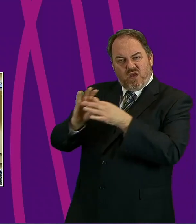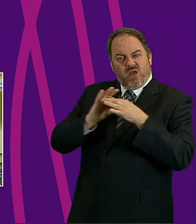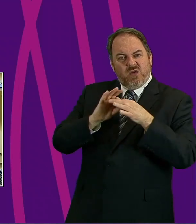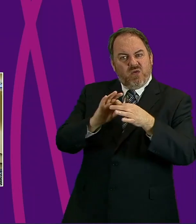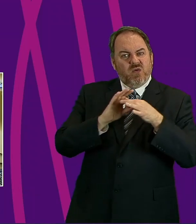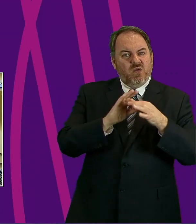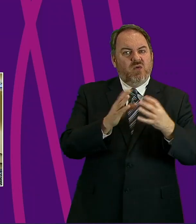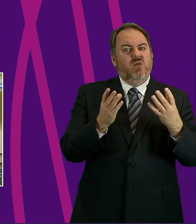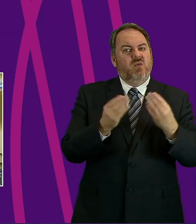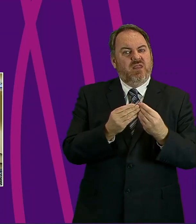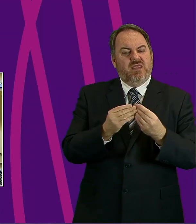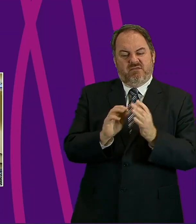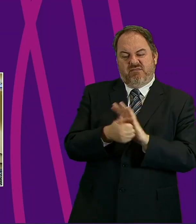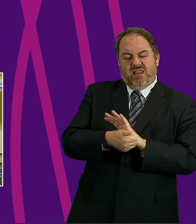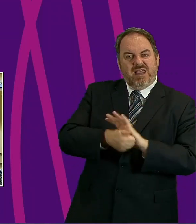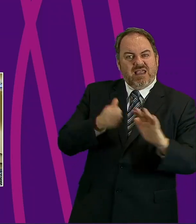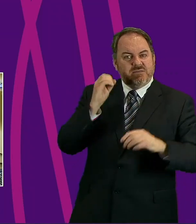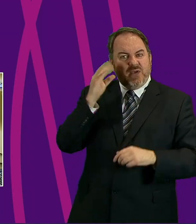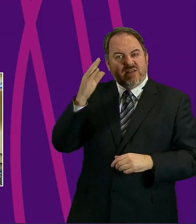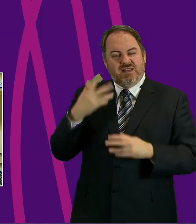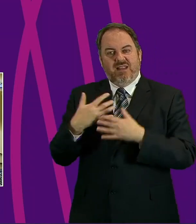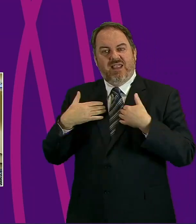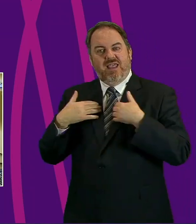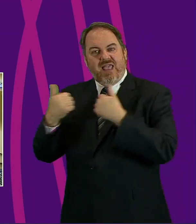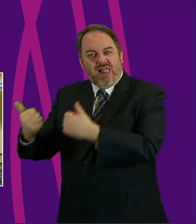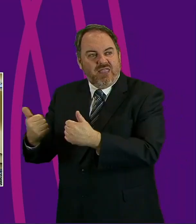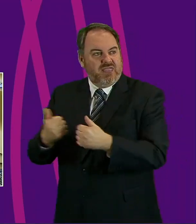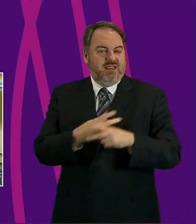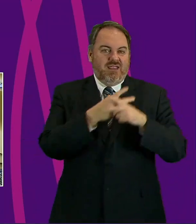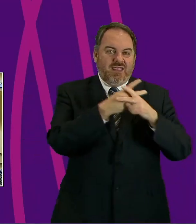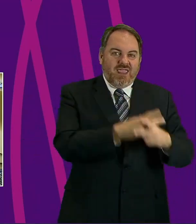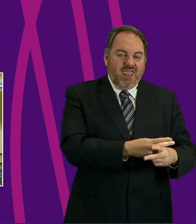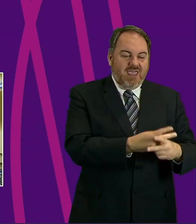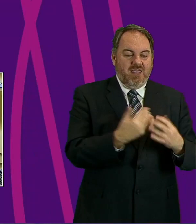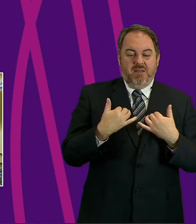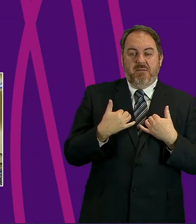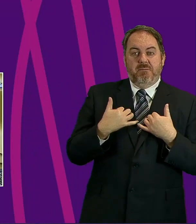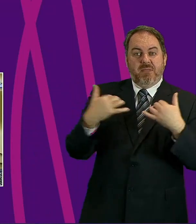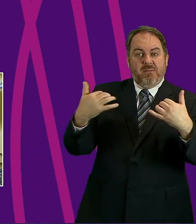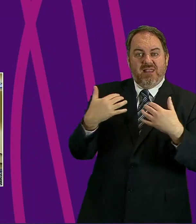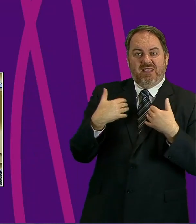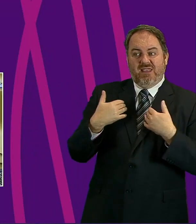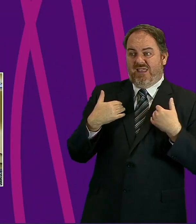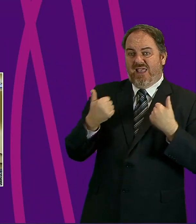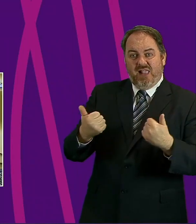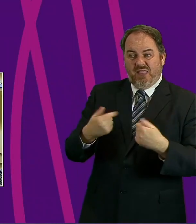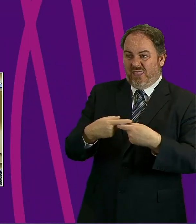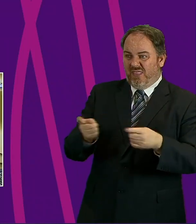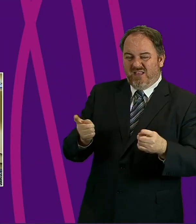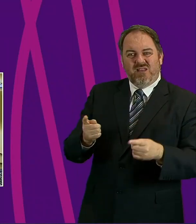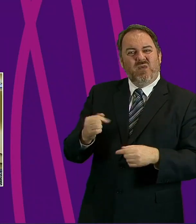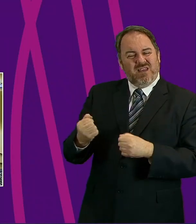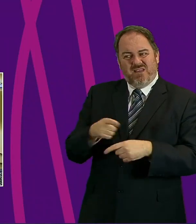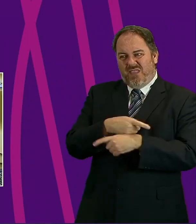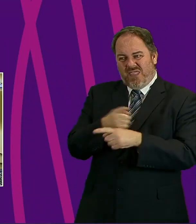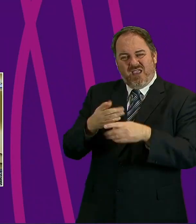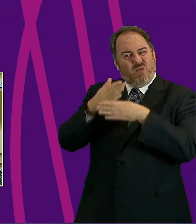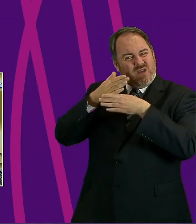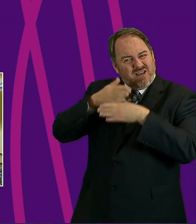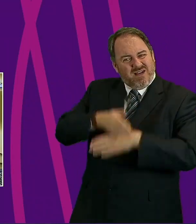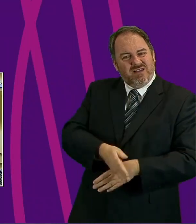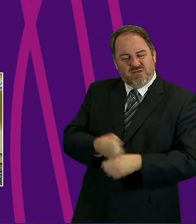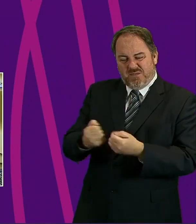those who are in the health service, in the care system, our public health experts, who are all working very hard to make sure that Scotland is responding